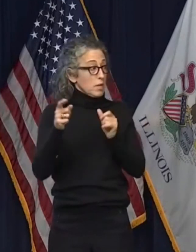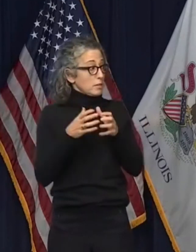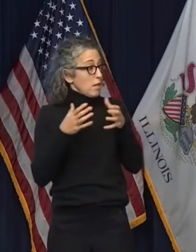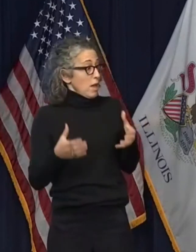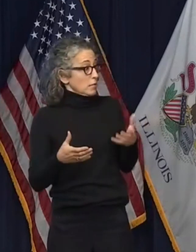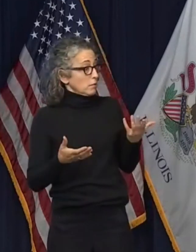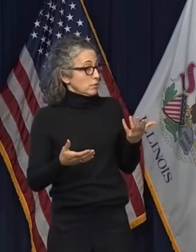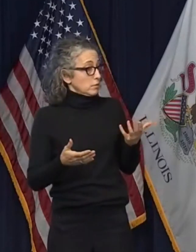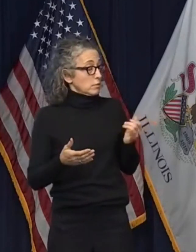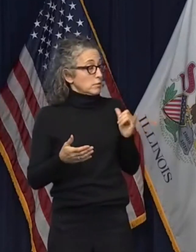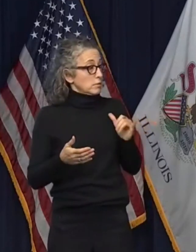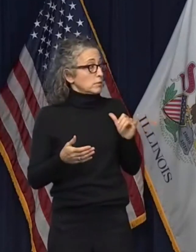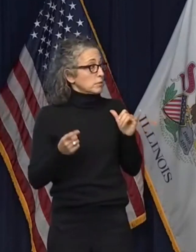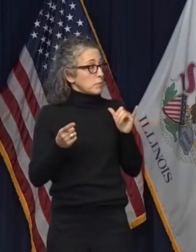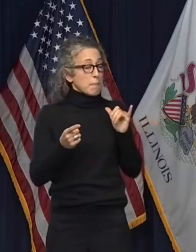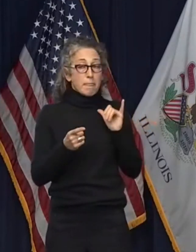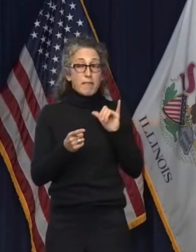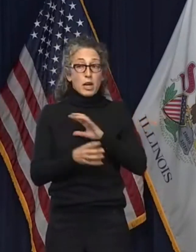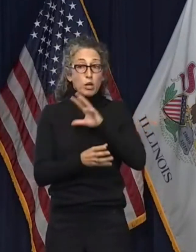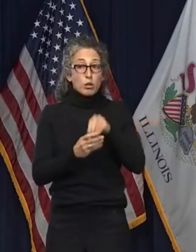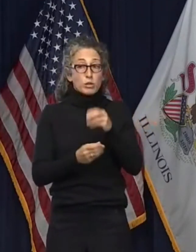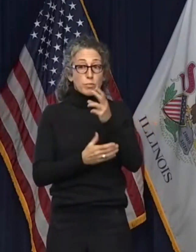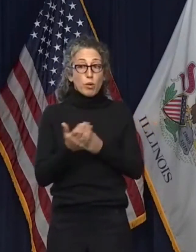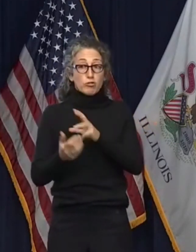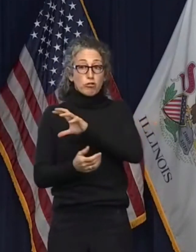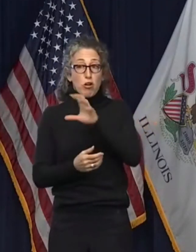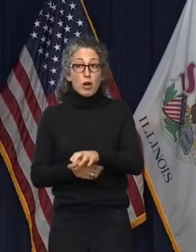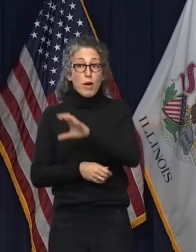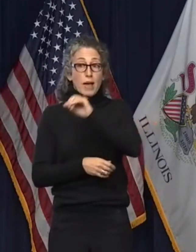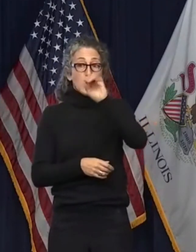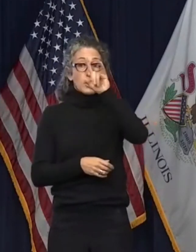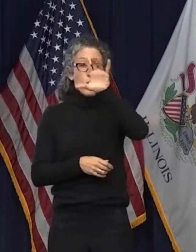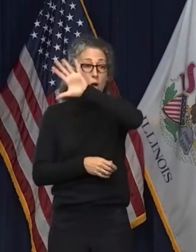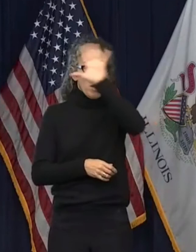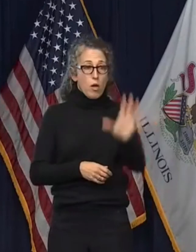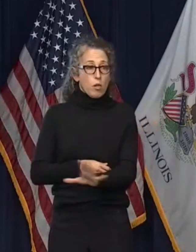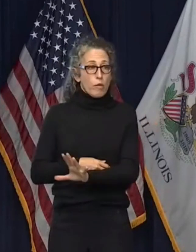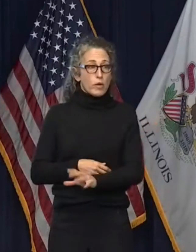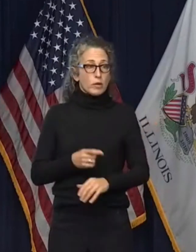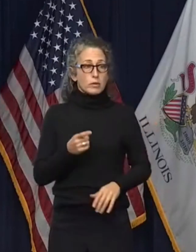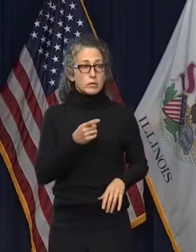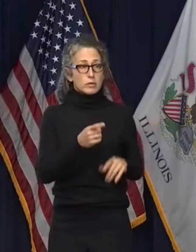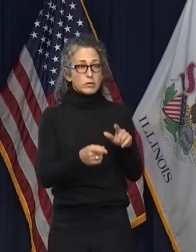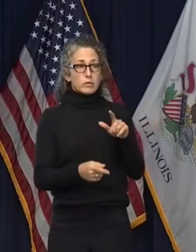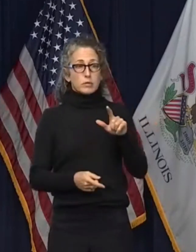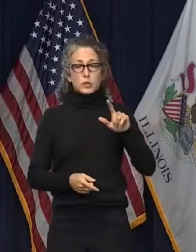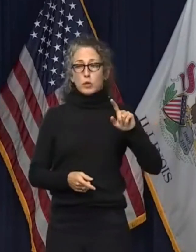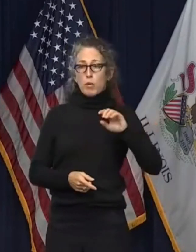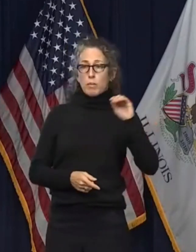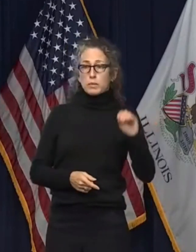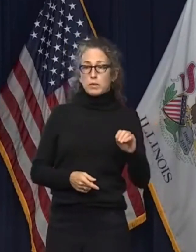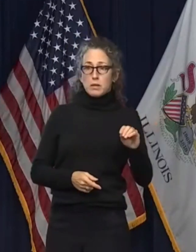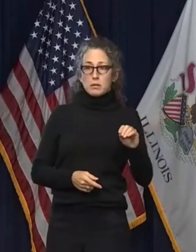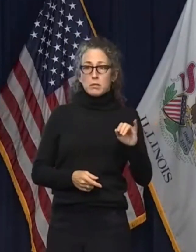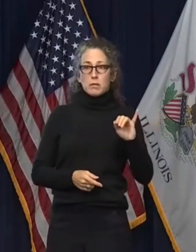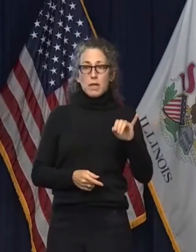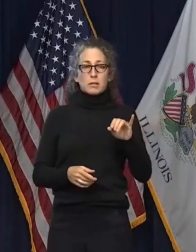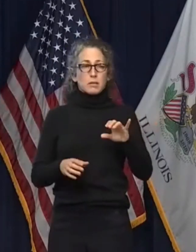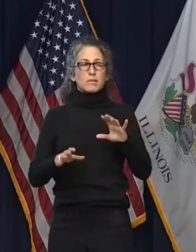Chicago? That's inclusive of both. You don't know what the divide? 21%. Usually they take their... Oh, 21%. Yeah, it's a population